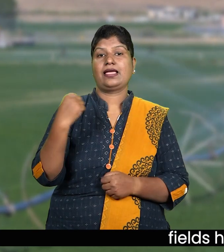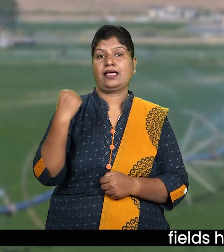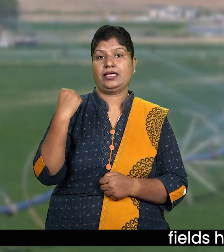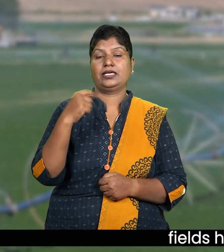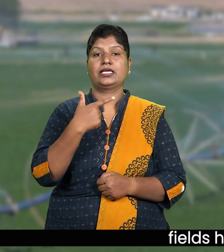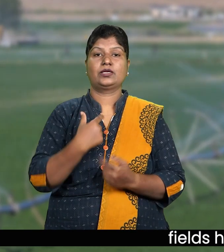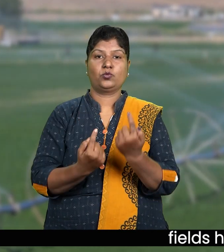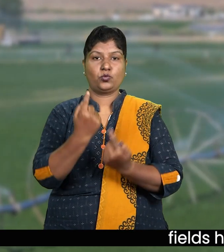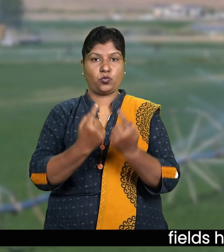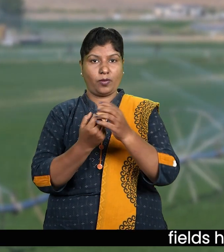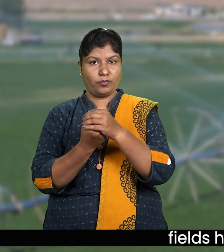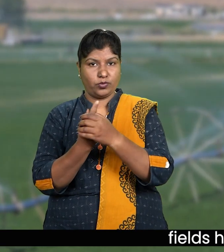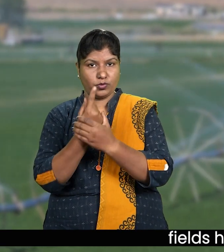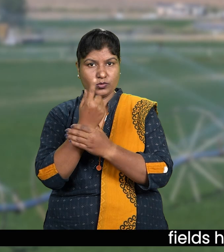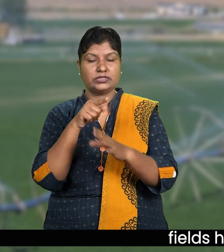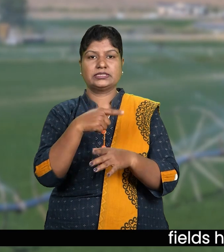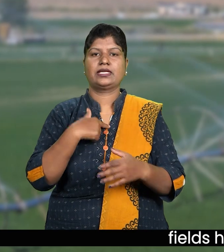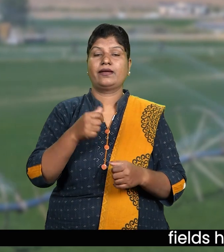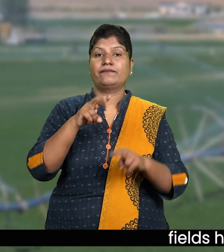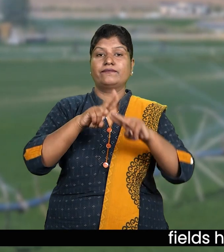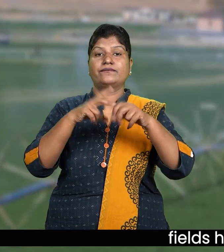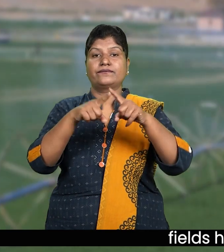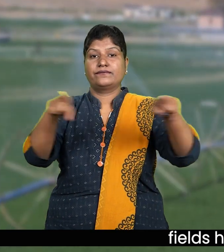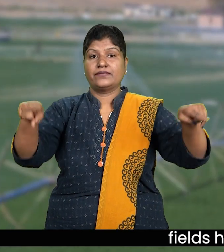fields have to be watered regularly.